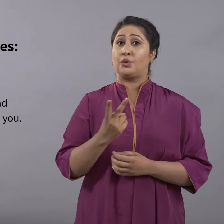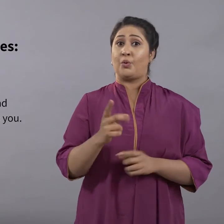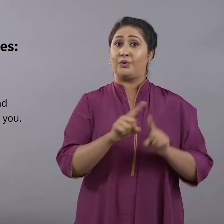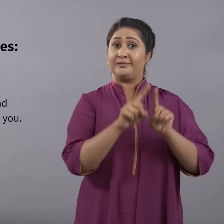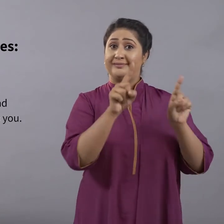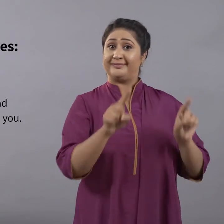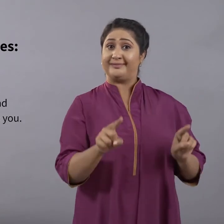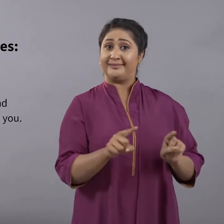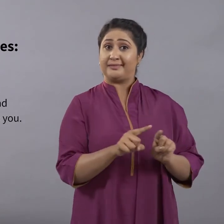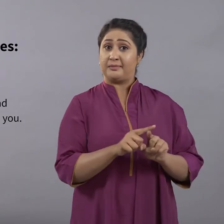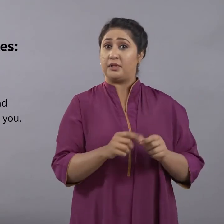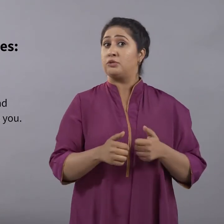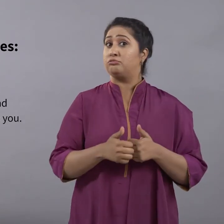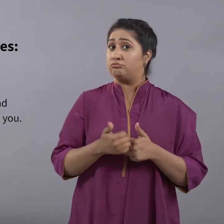Both samples can be used.